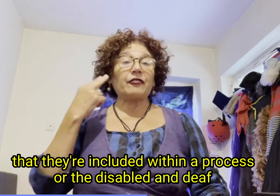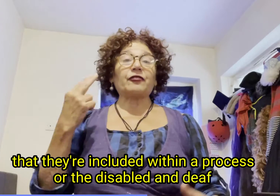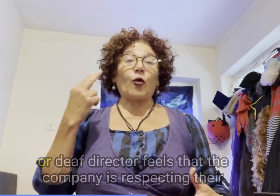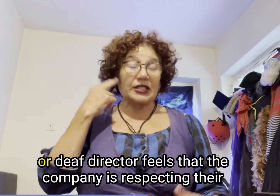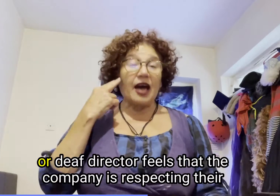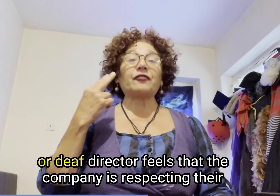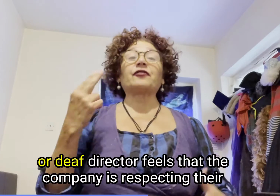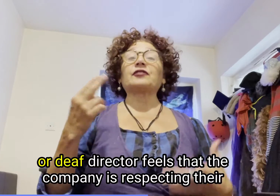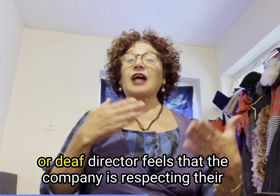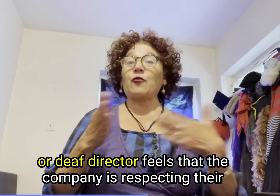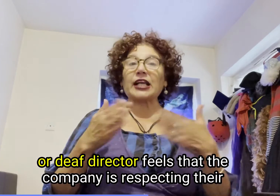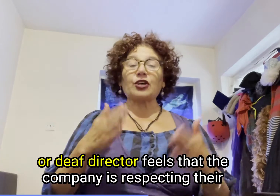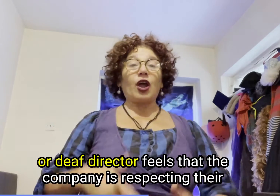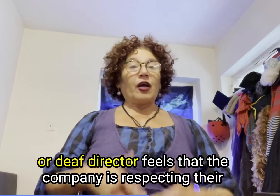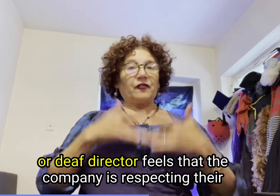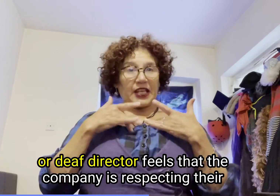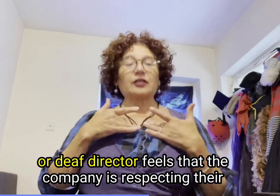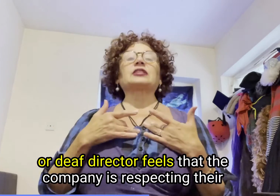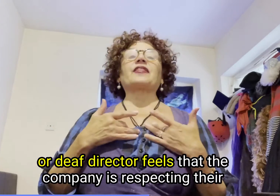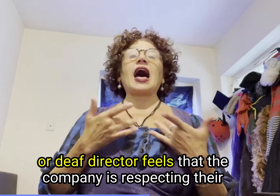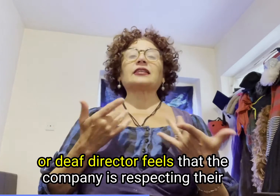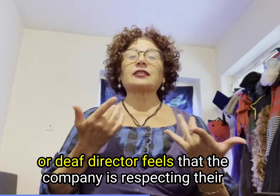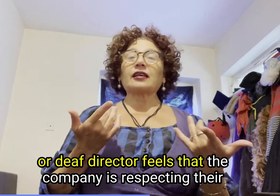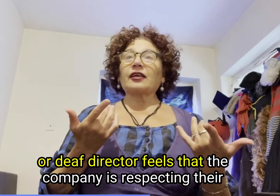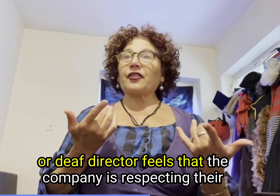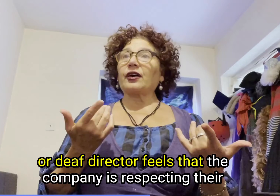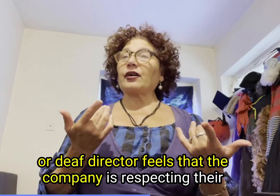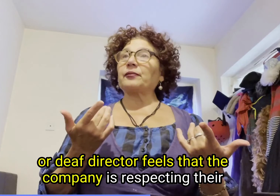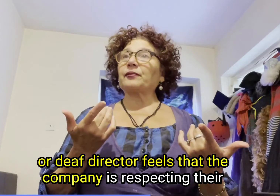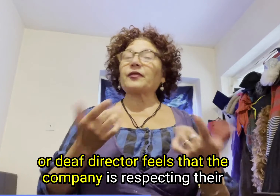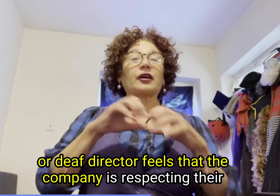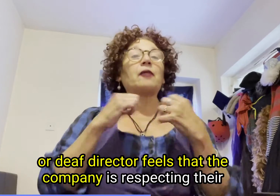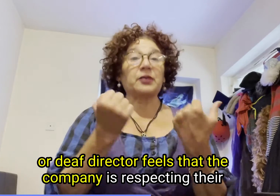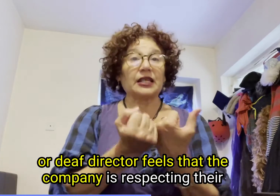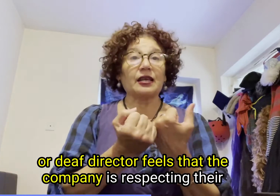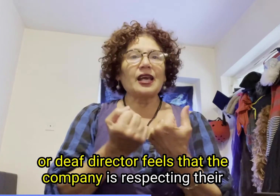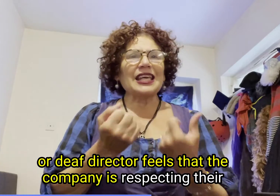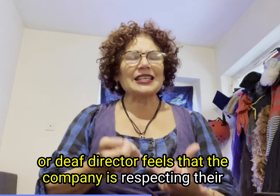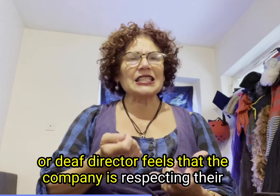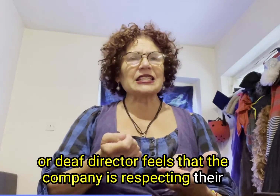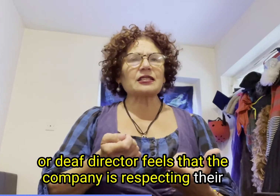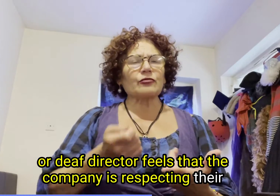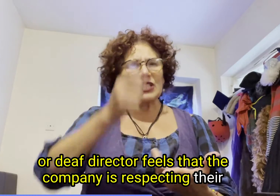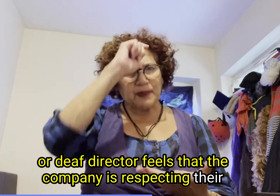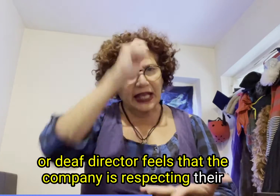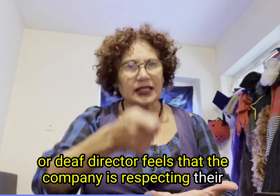deaf director feels that the company is